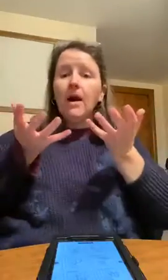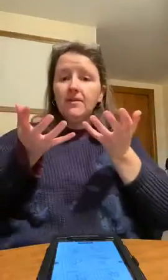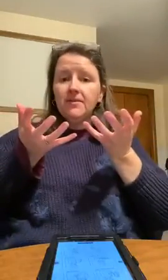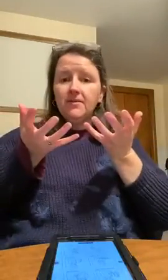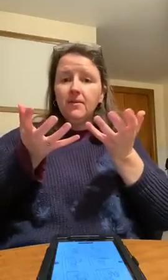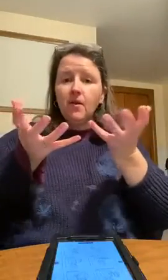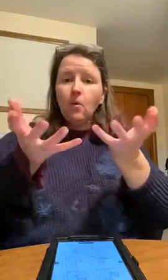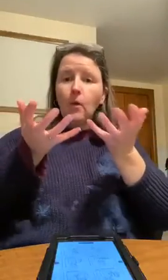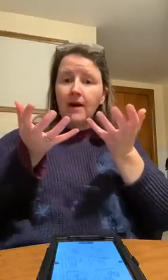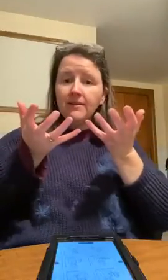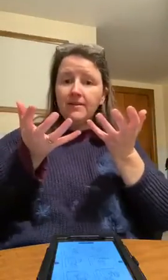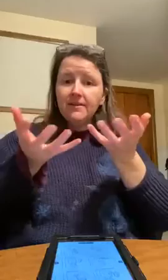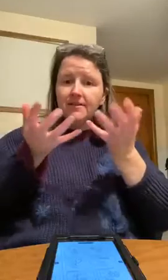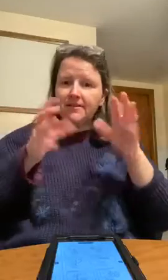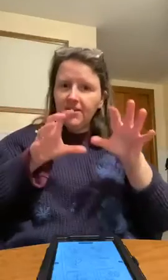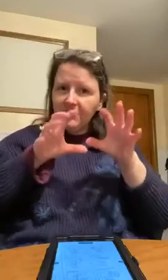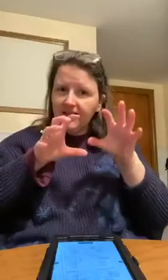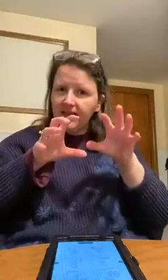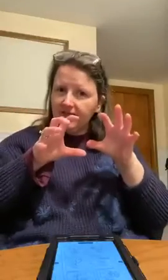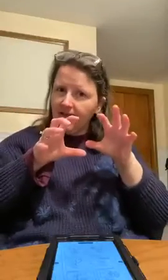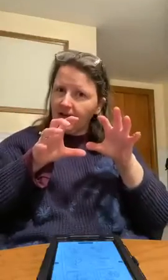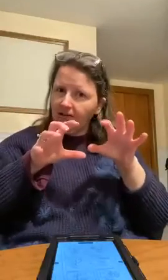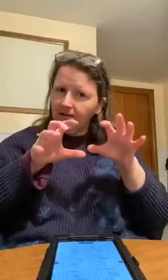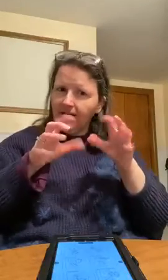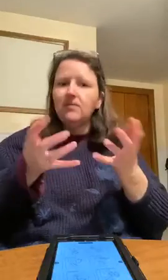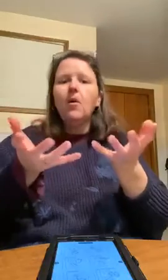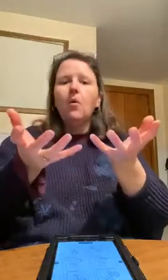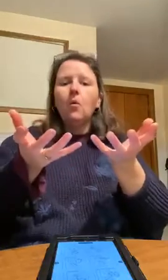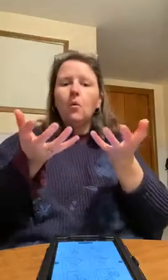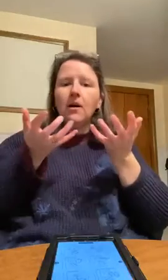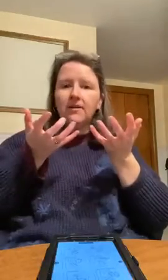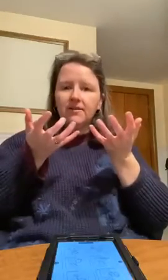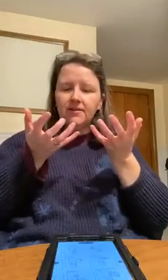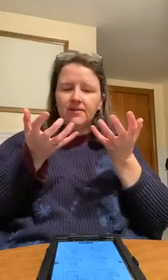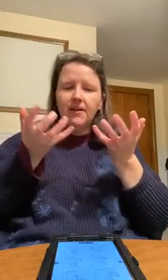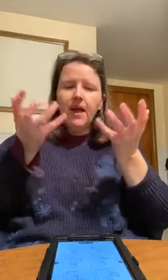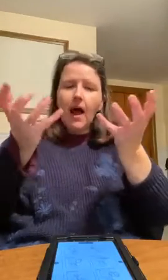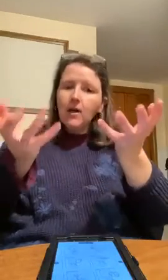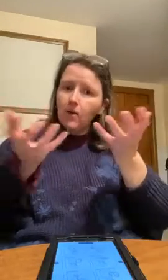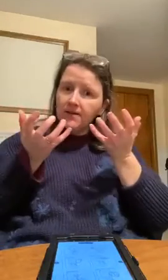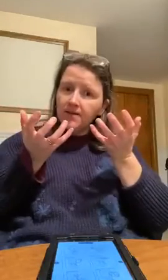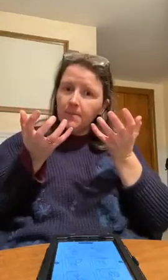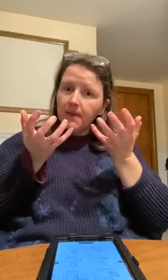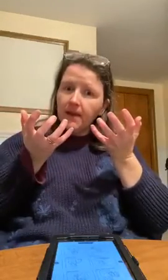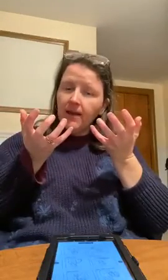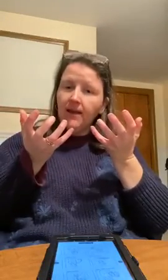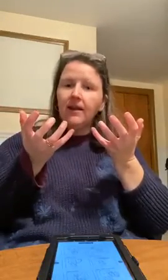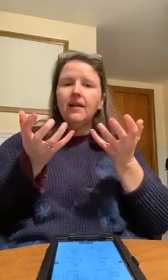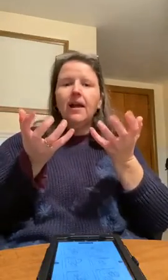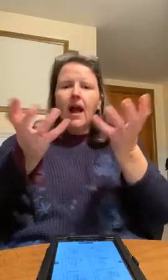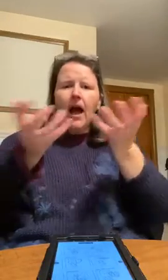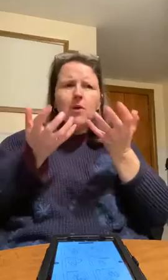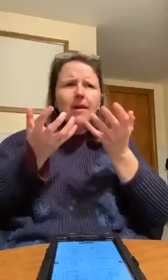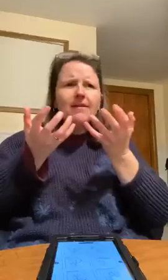Want. Want. See, there's that claw again. Want. I want something. I want